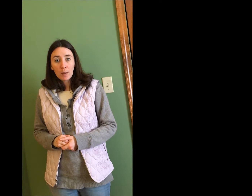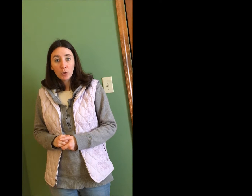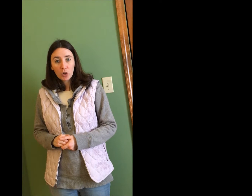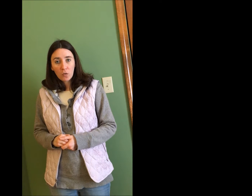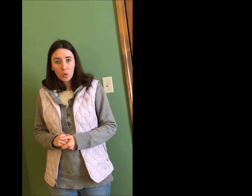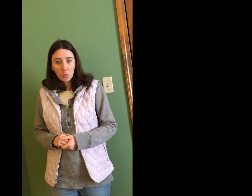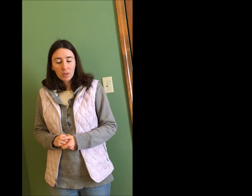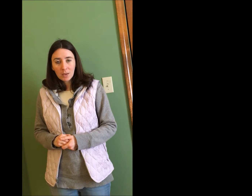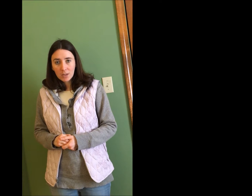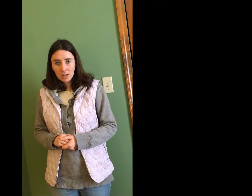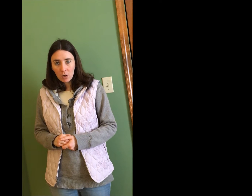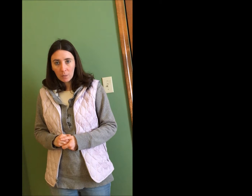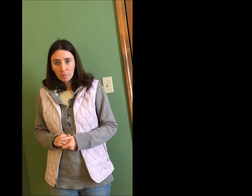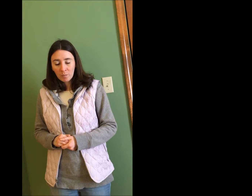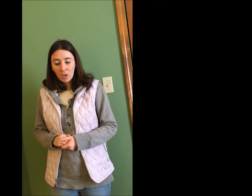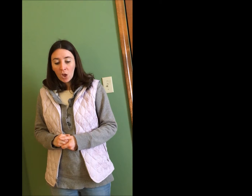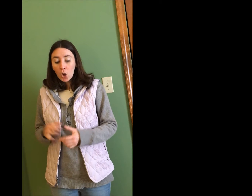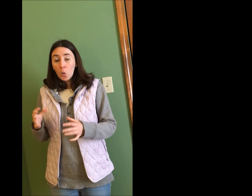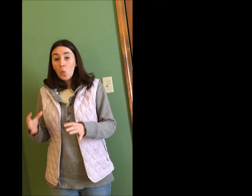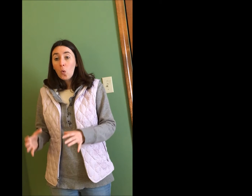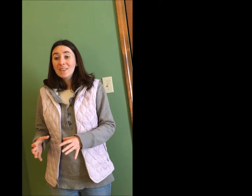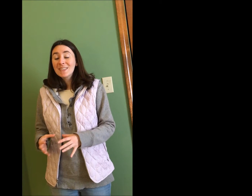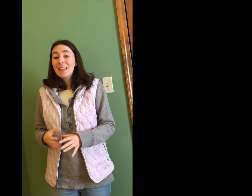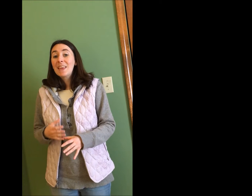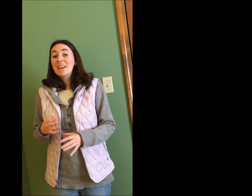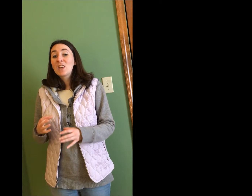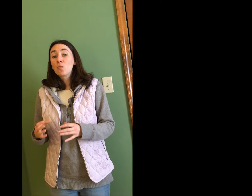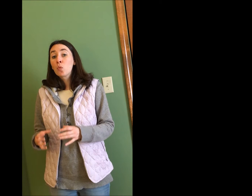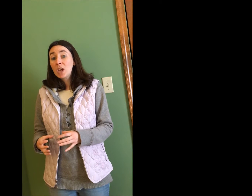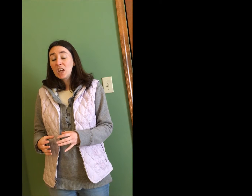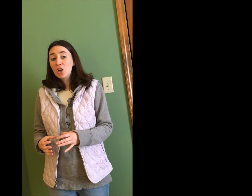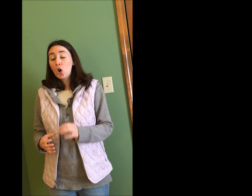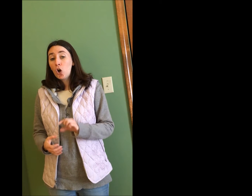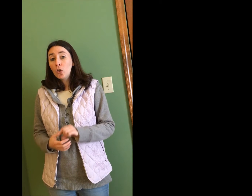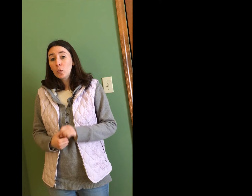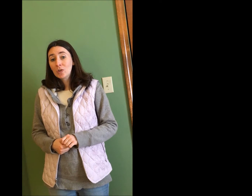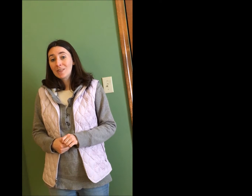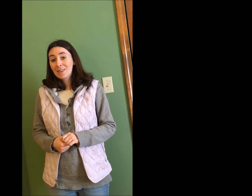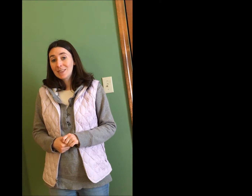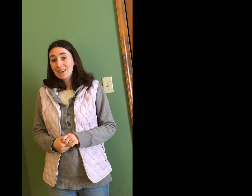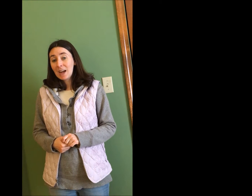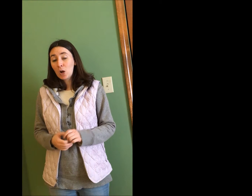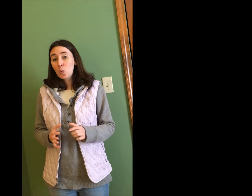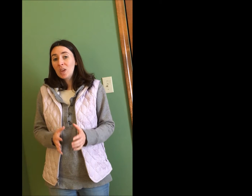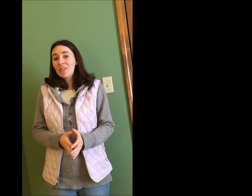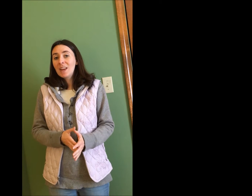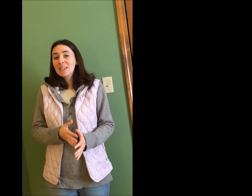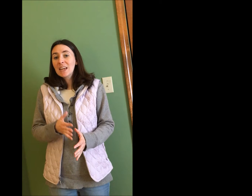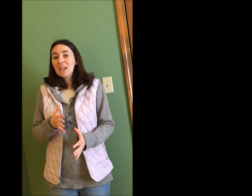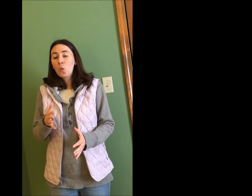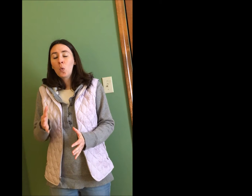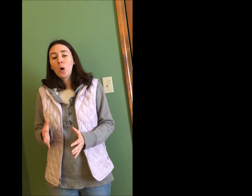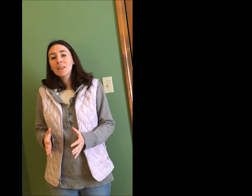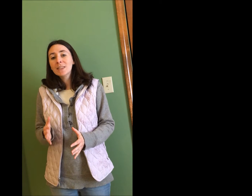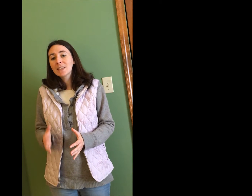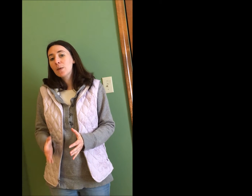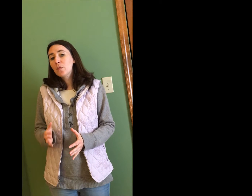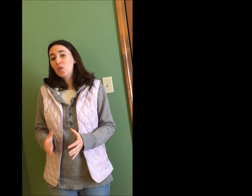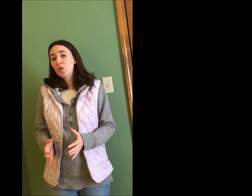I'm looking for within the song. Once they can read all the words in the stack, we then take it one step